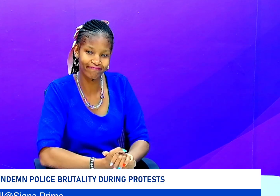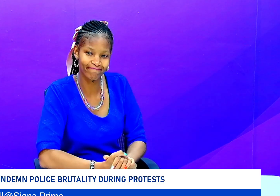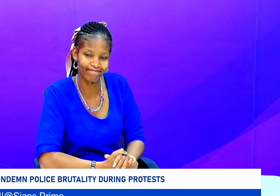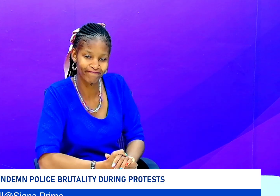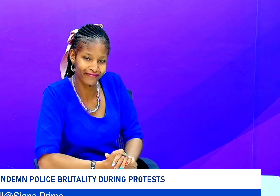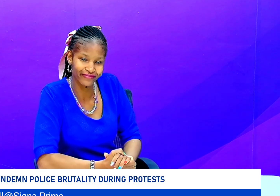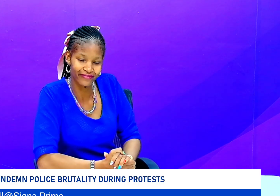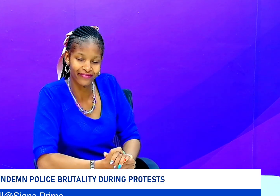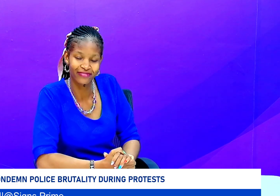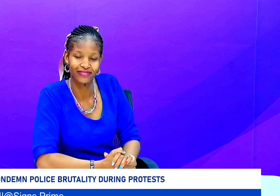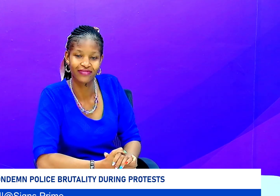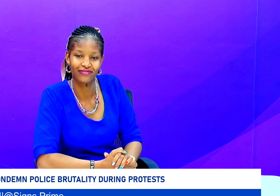affecting their communities.